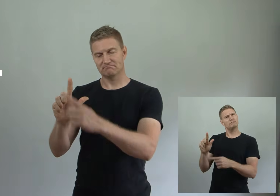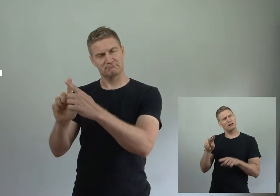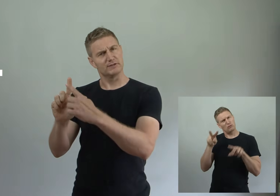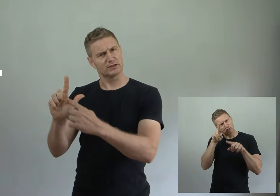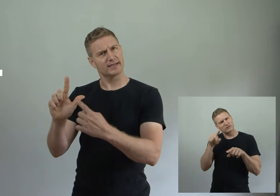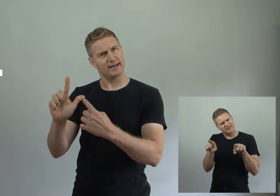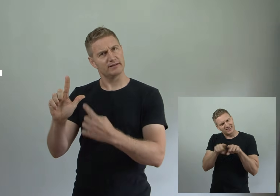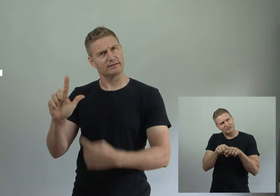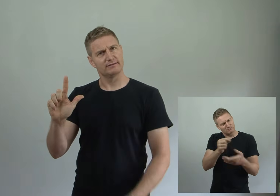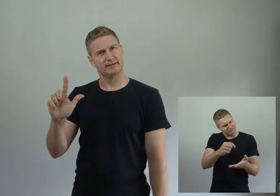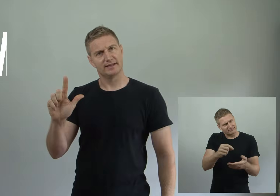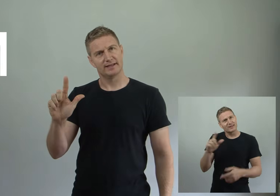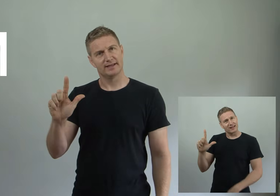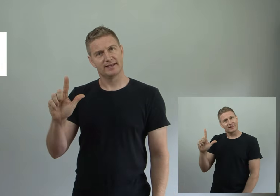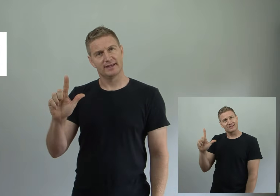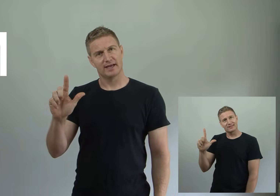L, looks like an L.